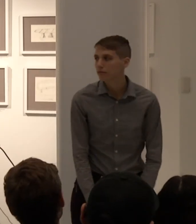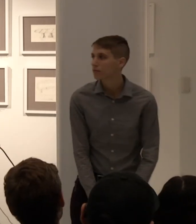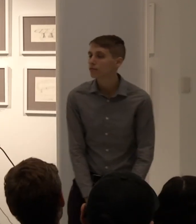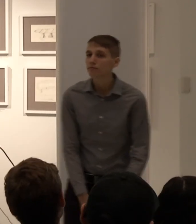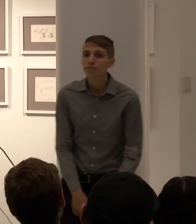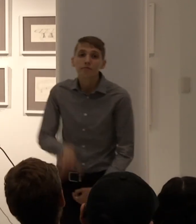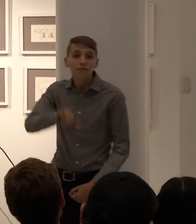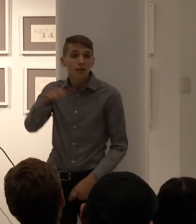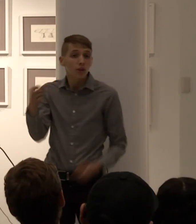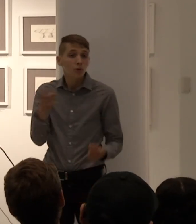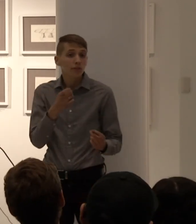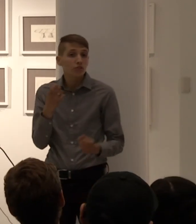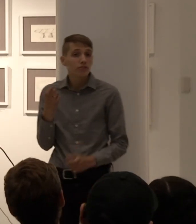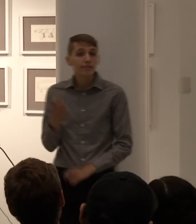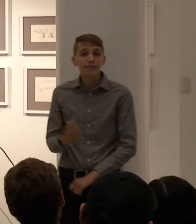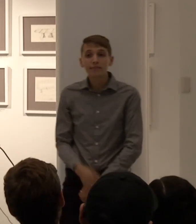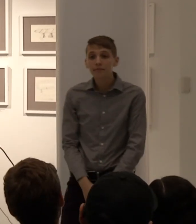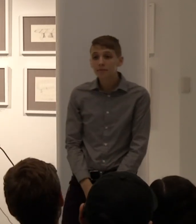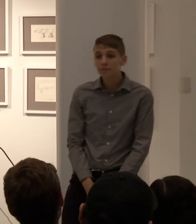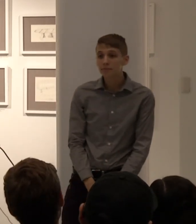Any other questions?